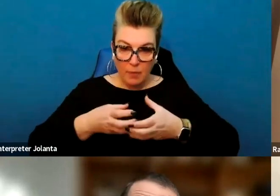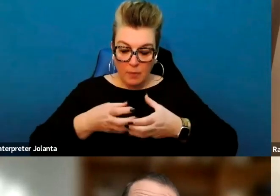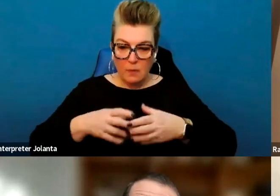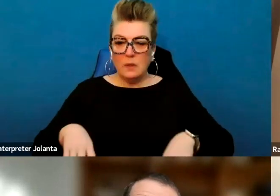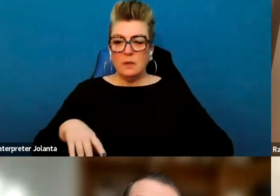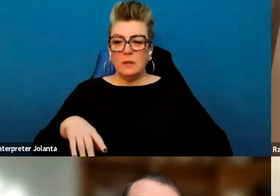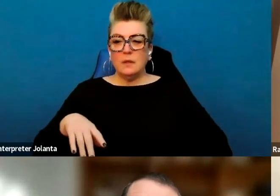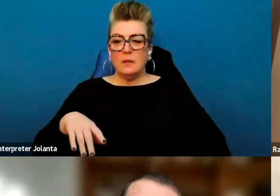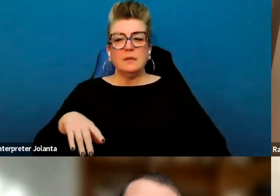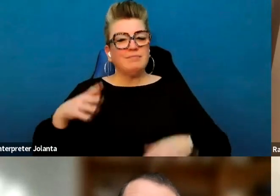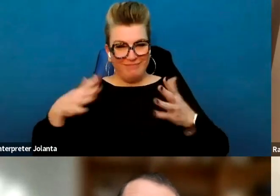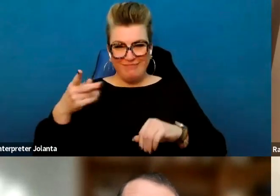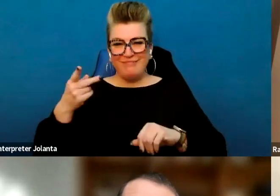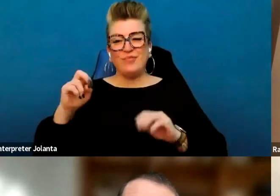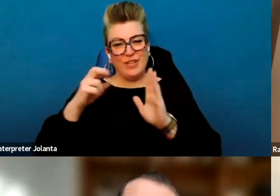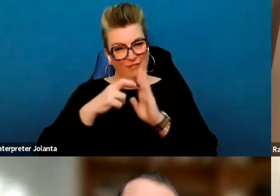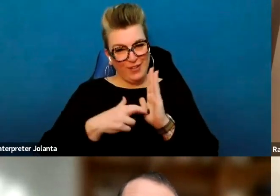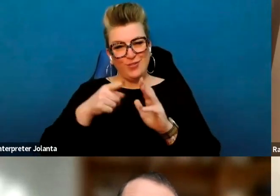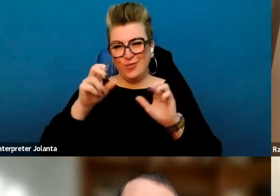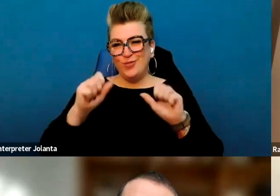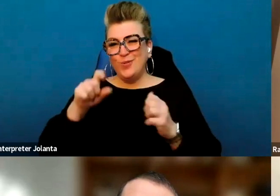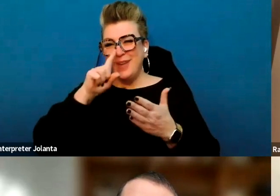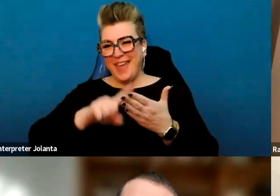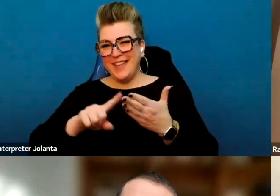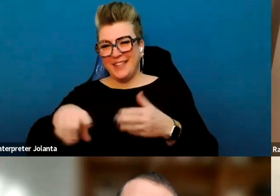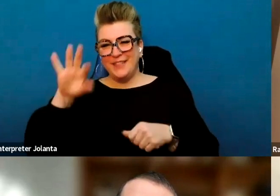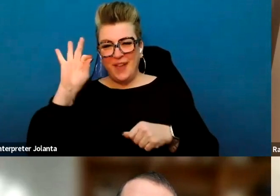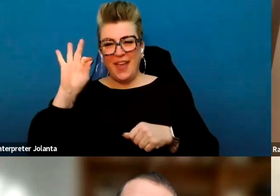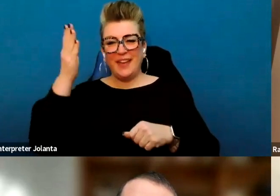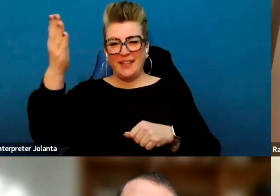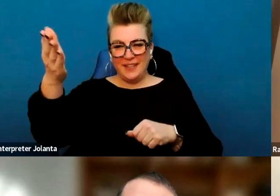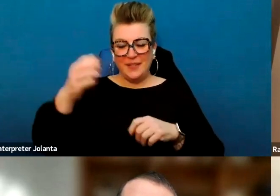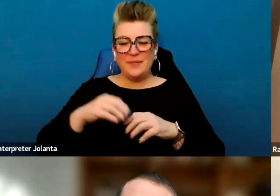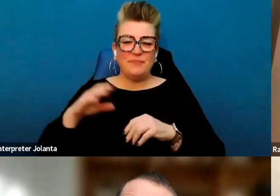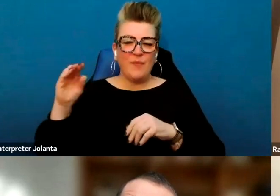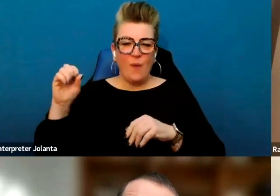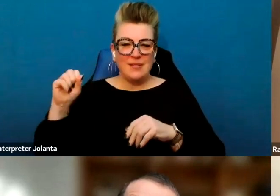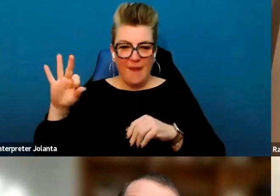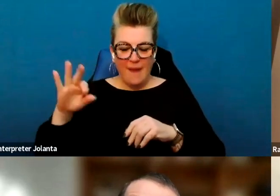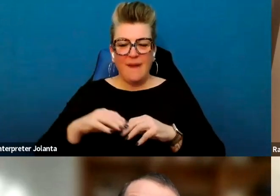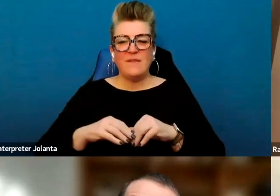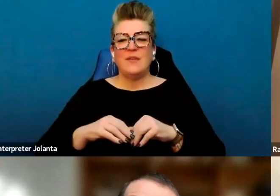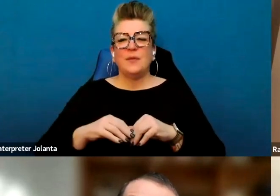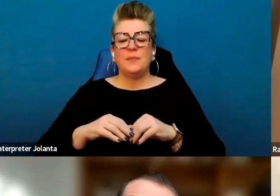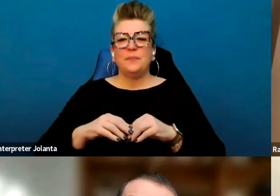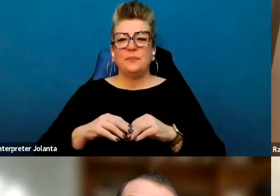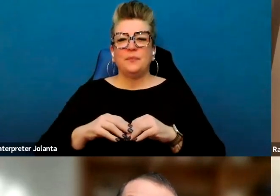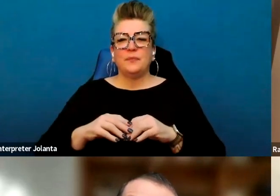It is pre-registered, so you can find it out there on OSF.